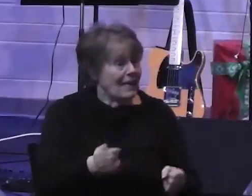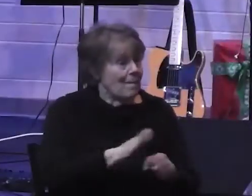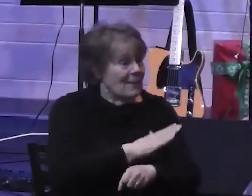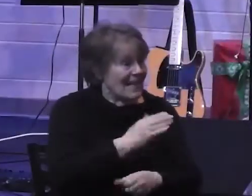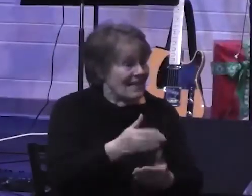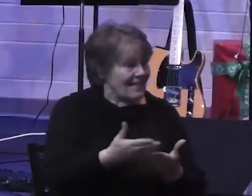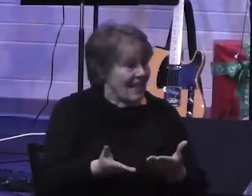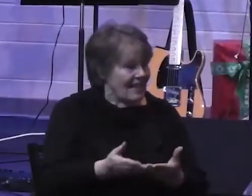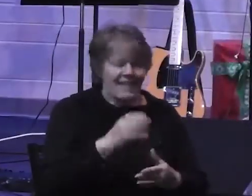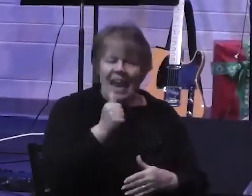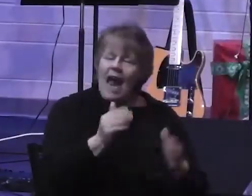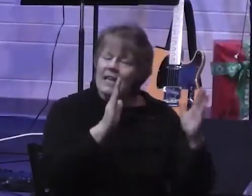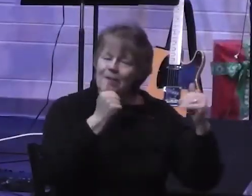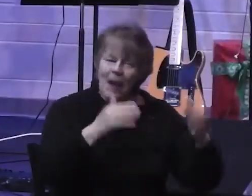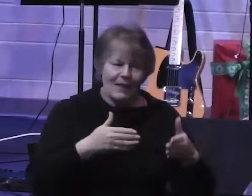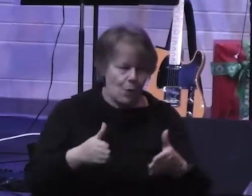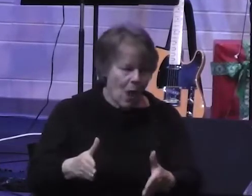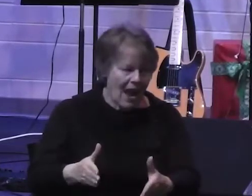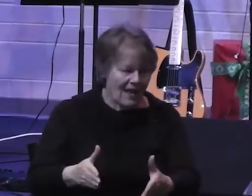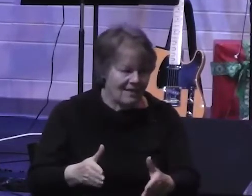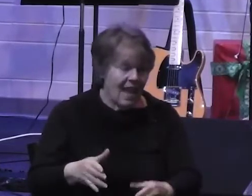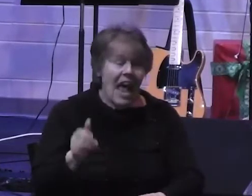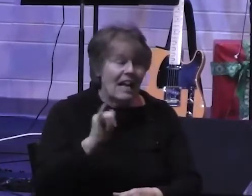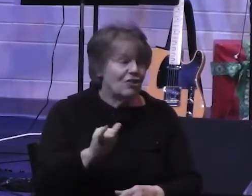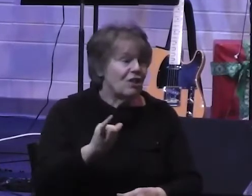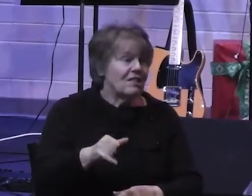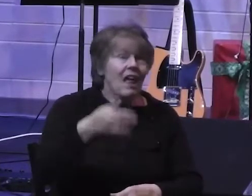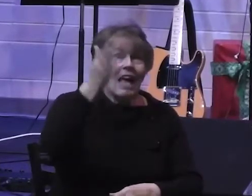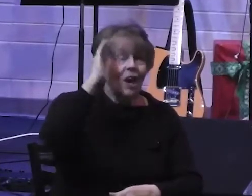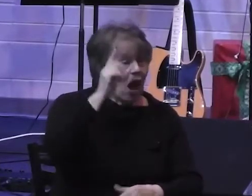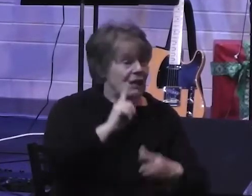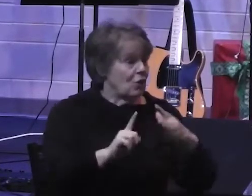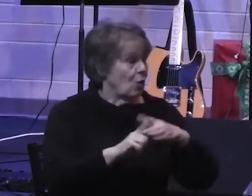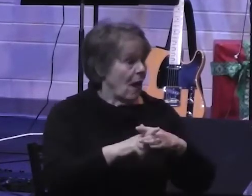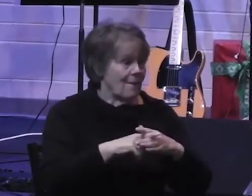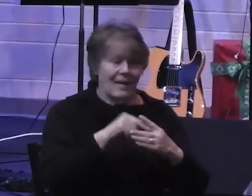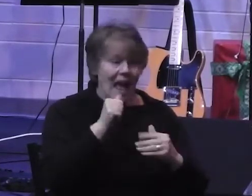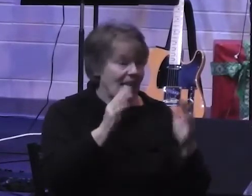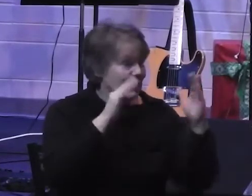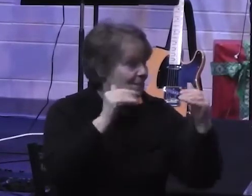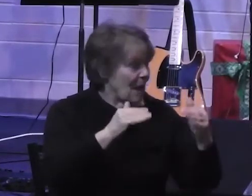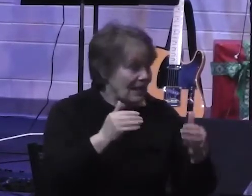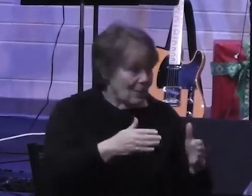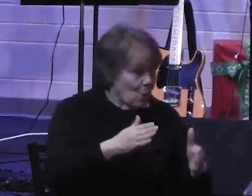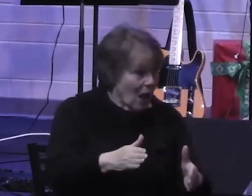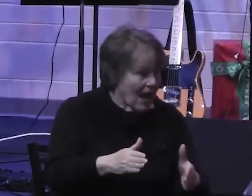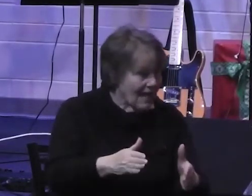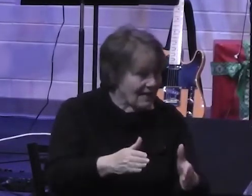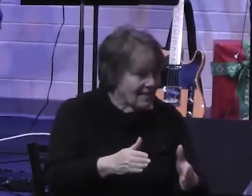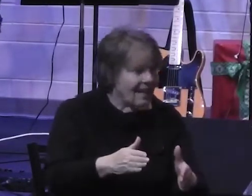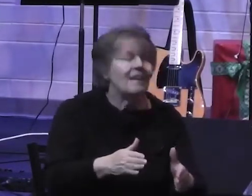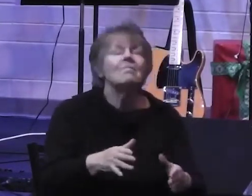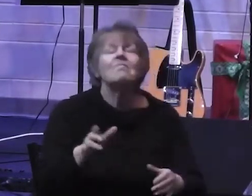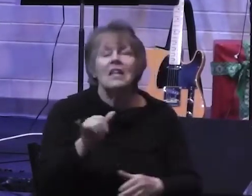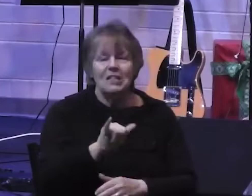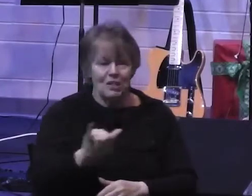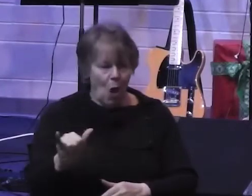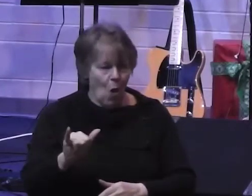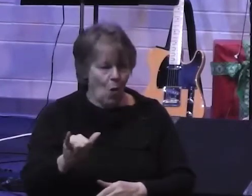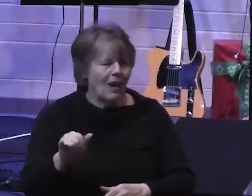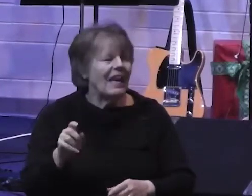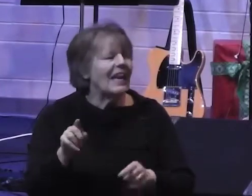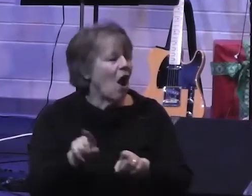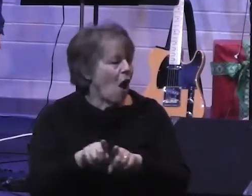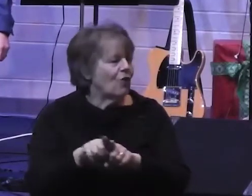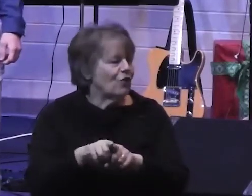just like God showed up in unexpected ways in people's lives of old, so also He shows up often unexpectedly in